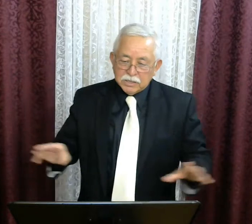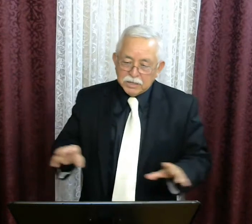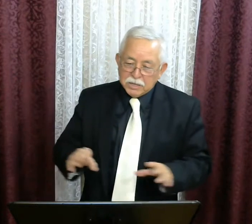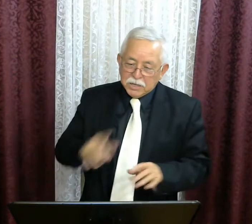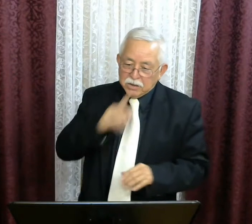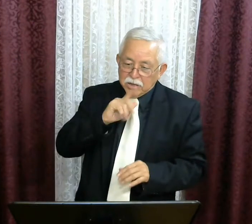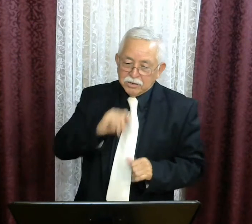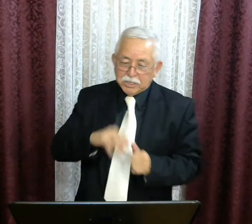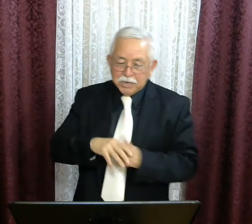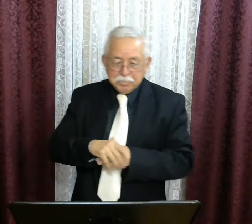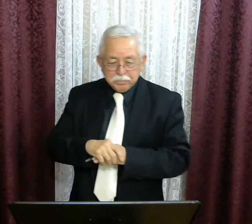You see,